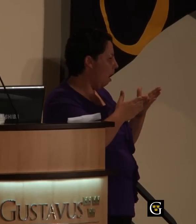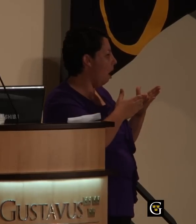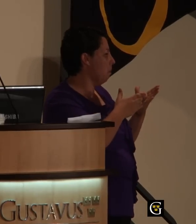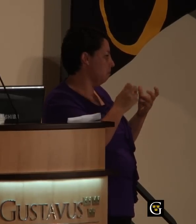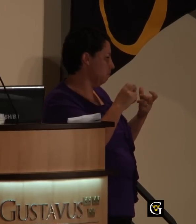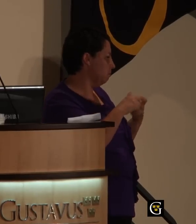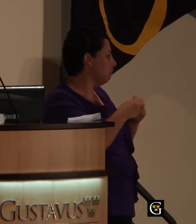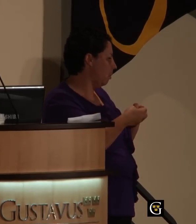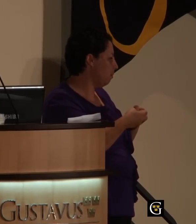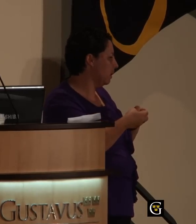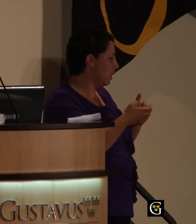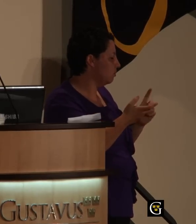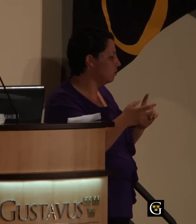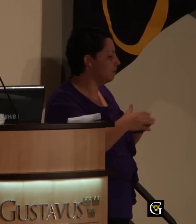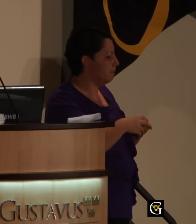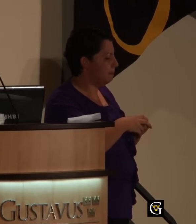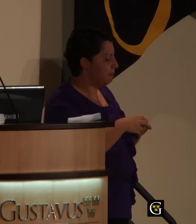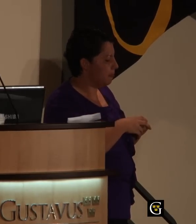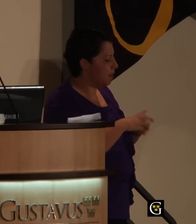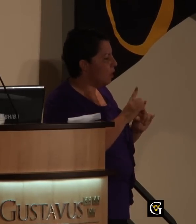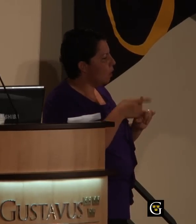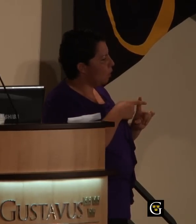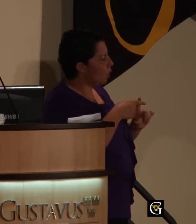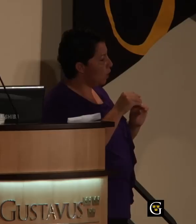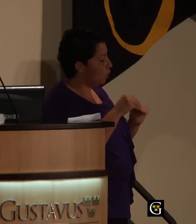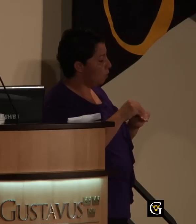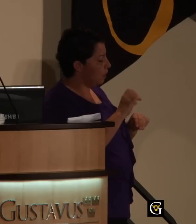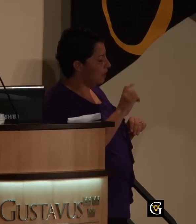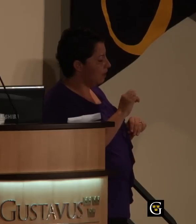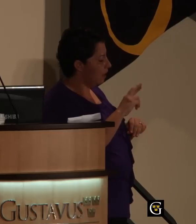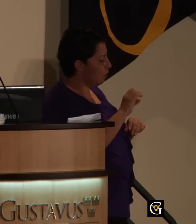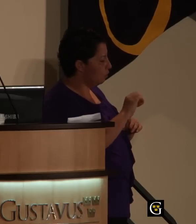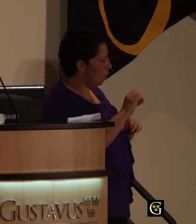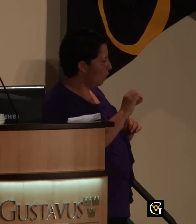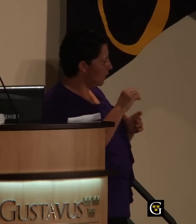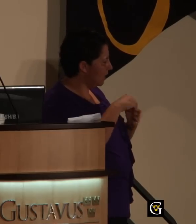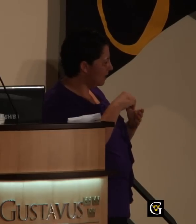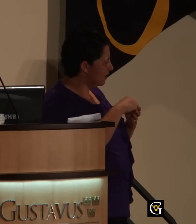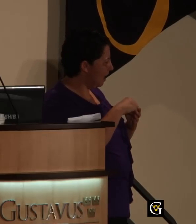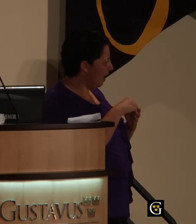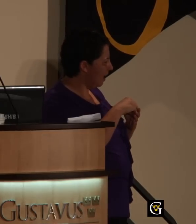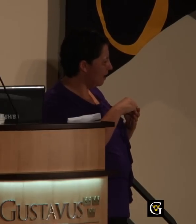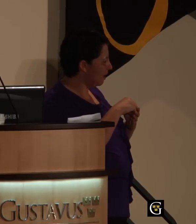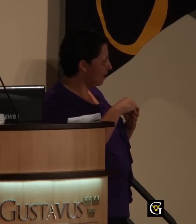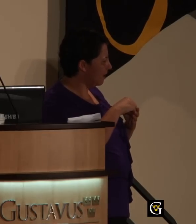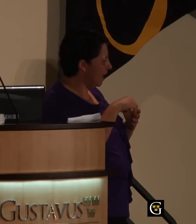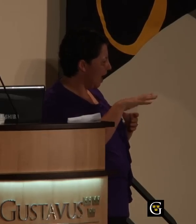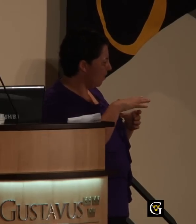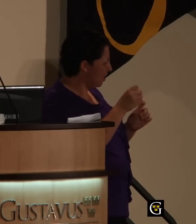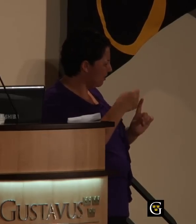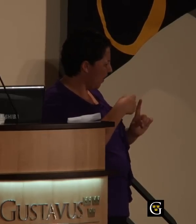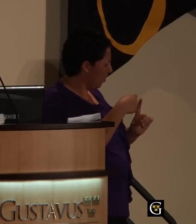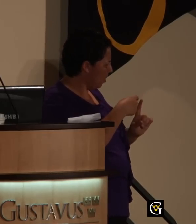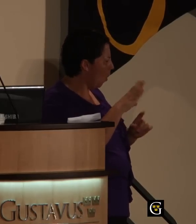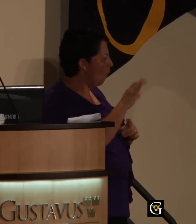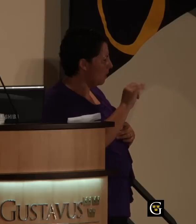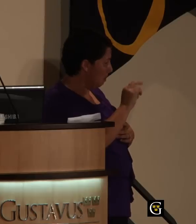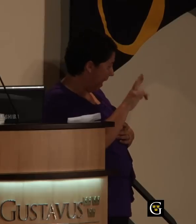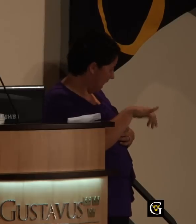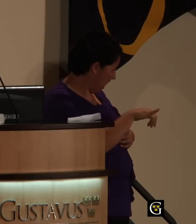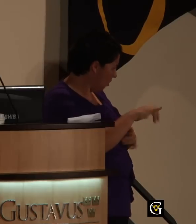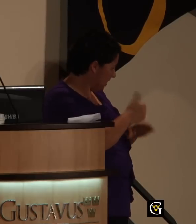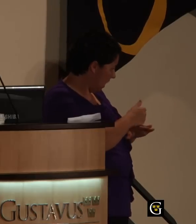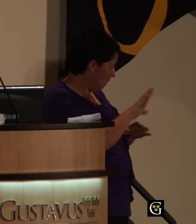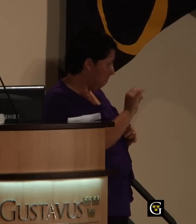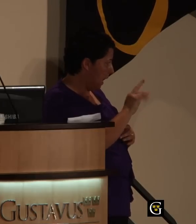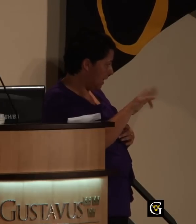electrode inside the brain and fire it, that will activate all of the neurons around the electrode. Now, in any part of the brain,